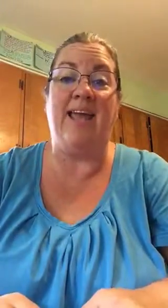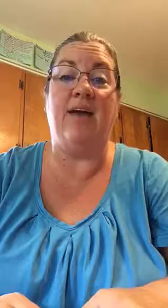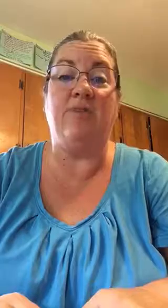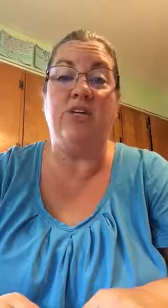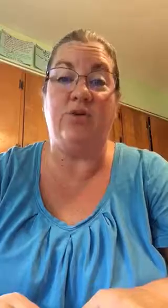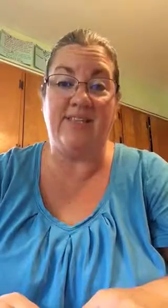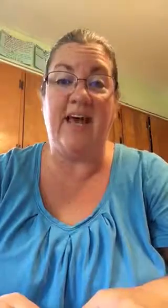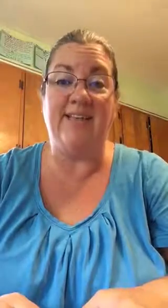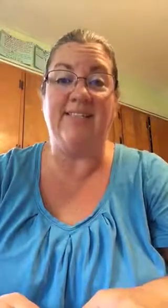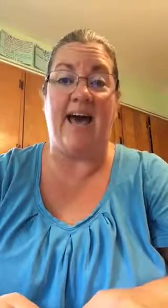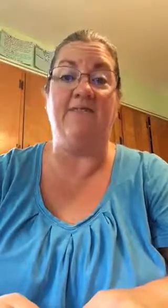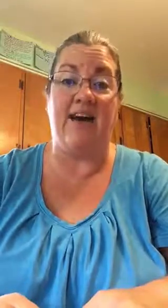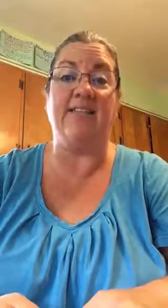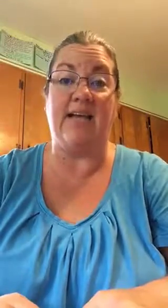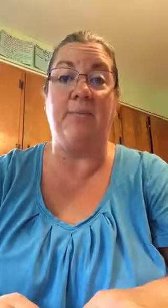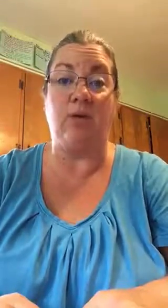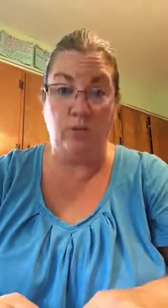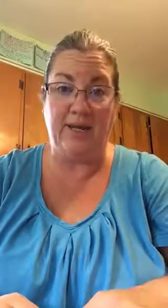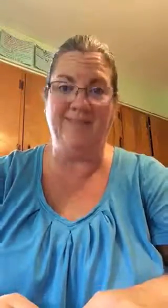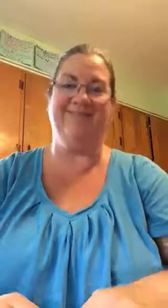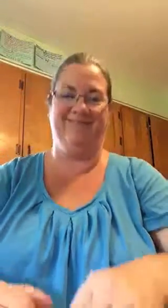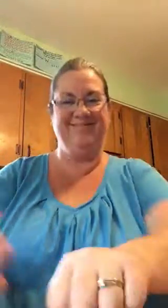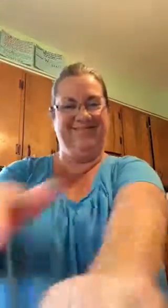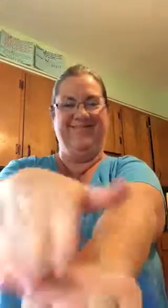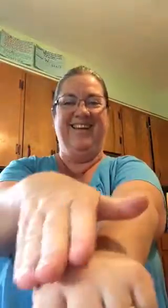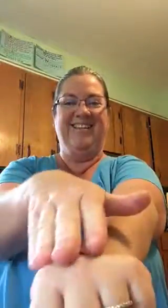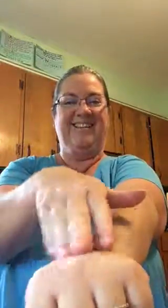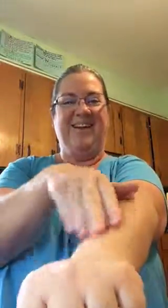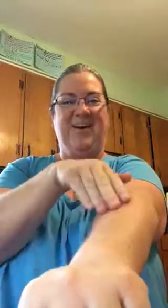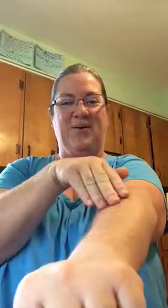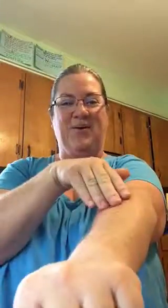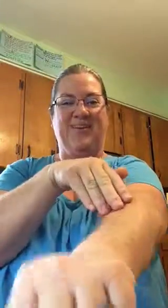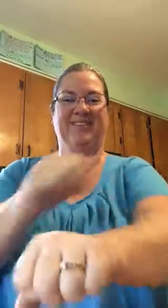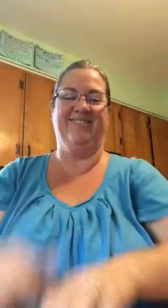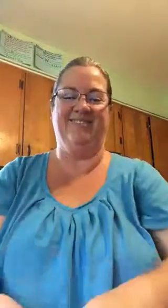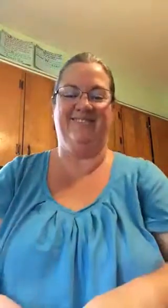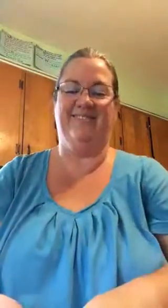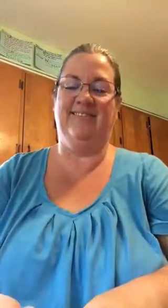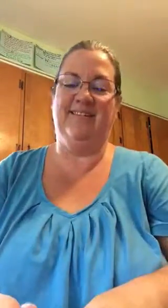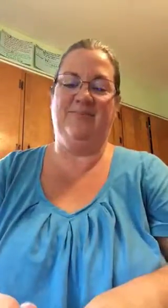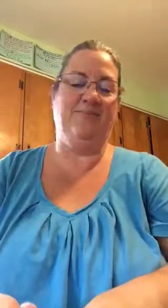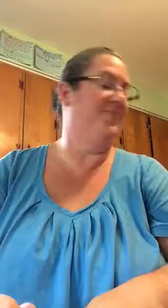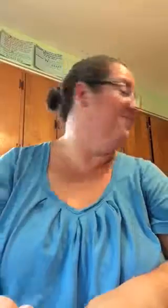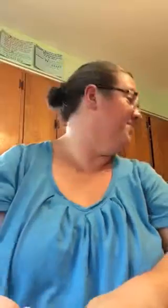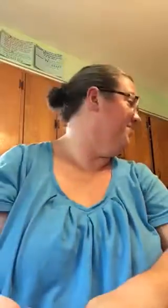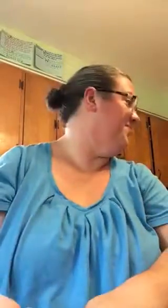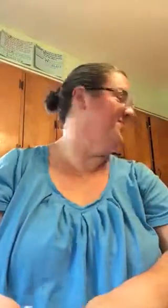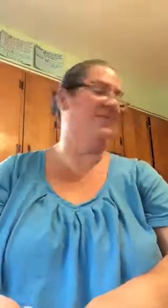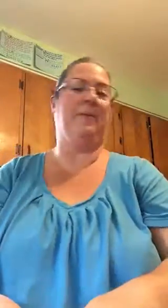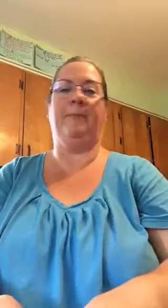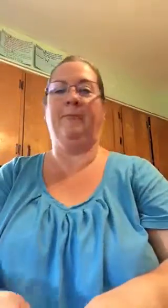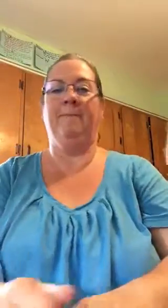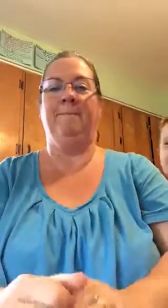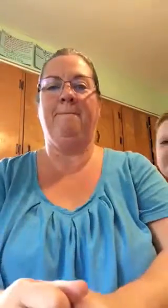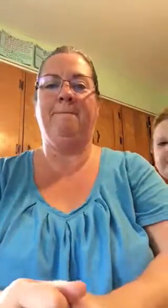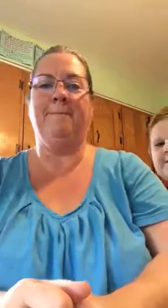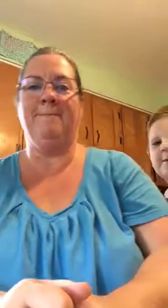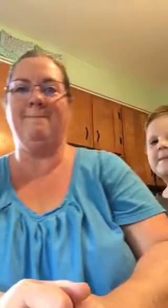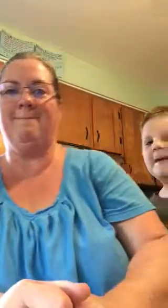can't read your signs that fast. I'm a newbie. Slow. And I think you